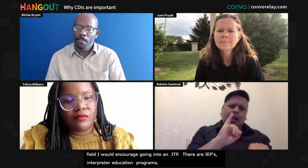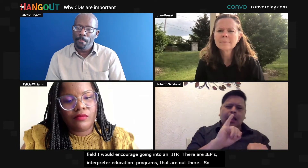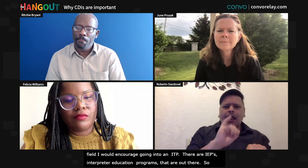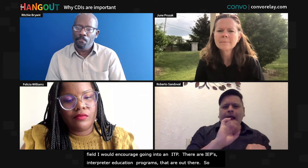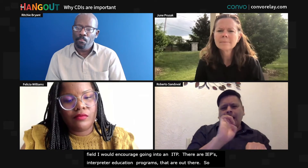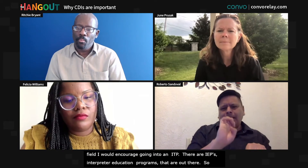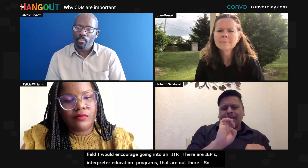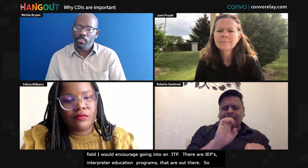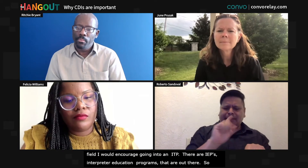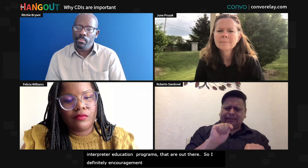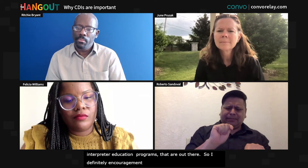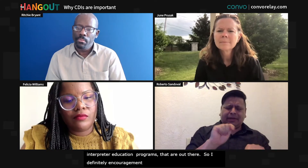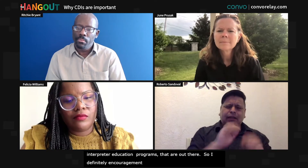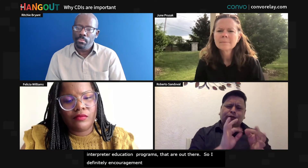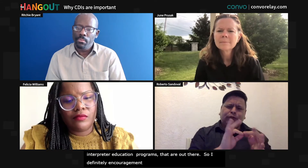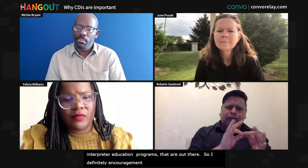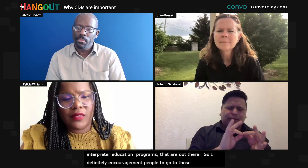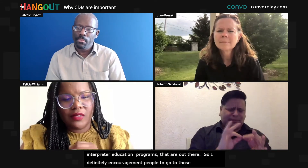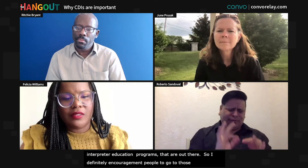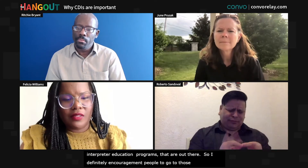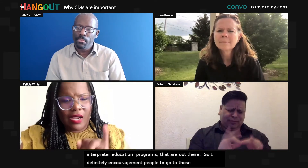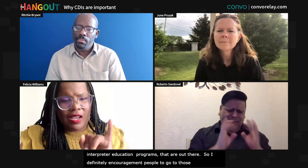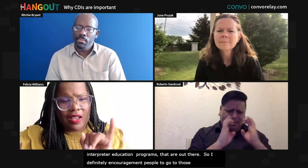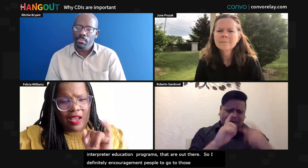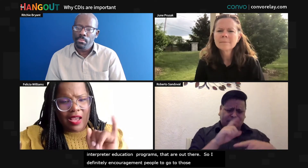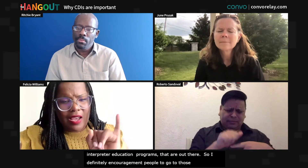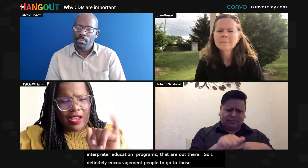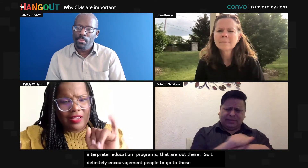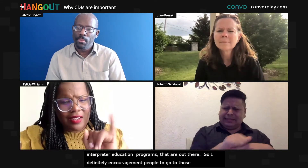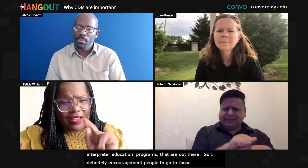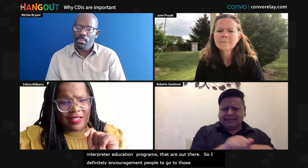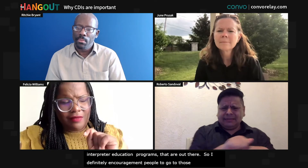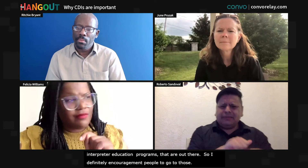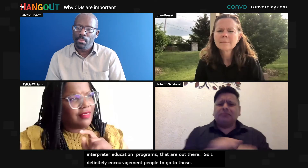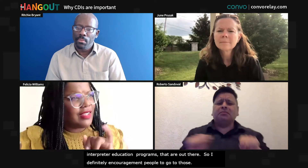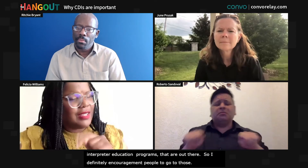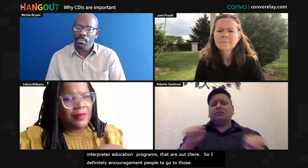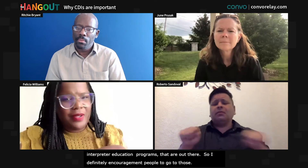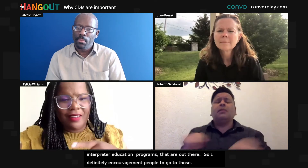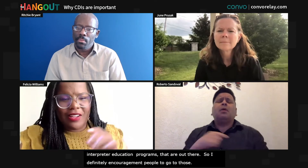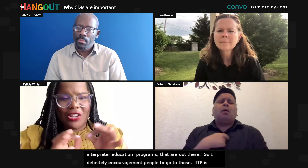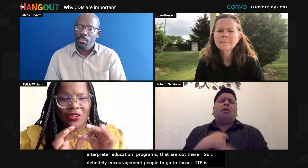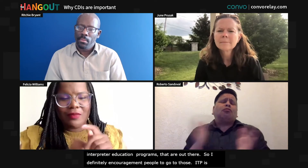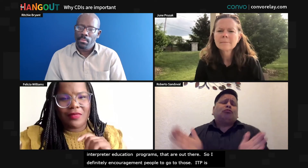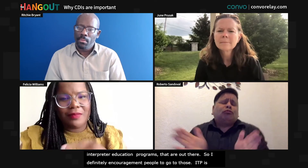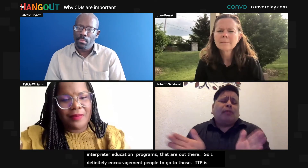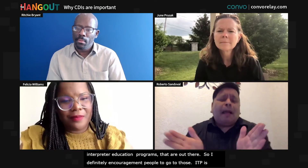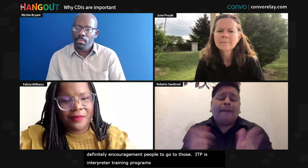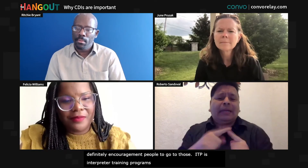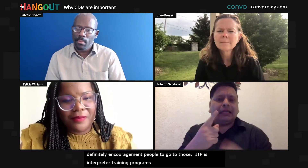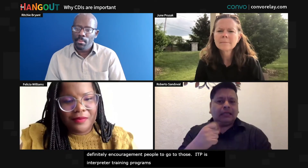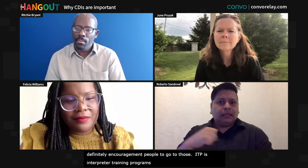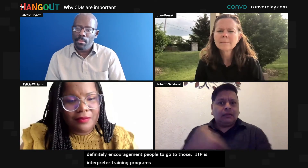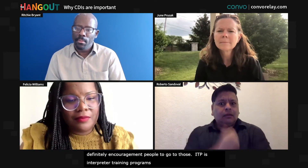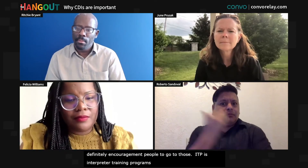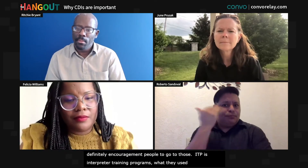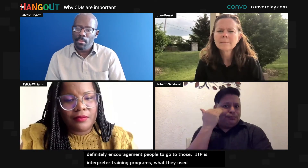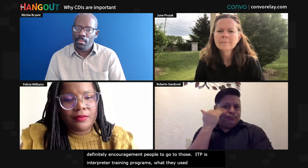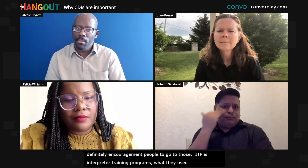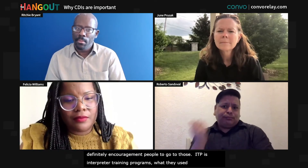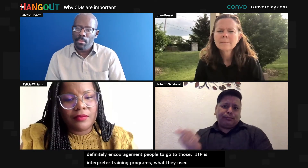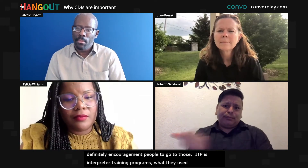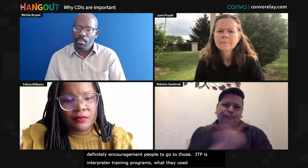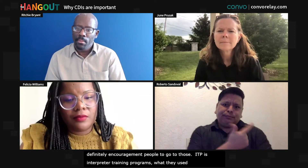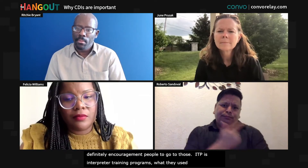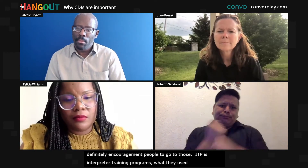to go to those. ITP is interpreter training programs, is what they used to be called, but IEPs out there,